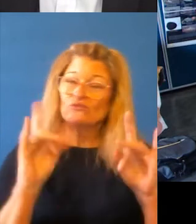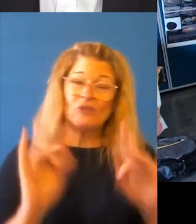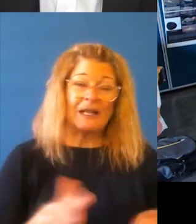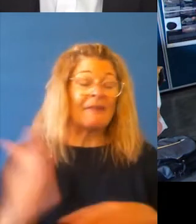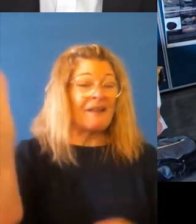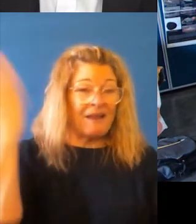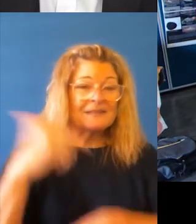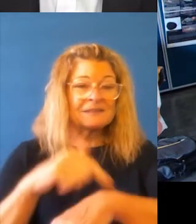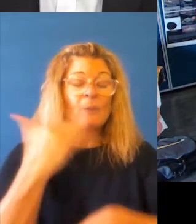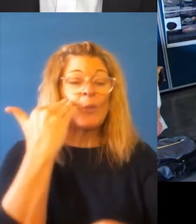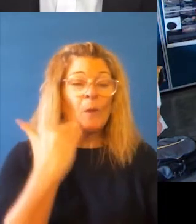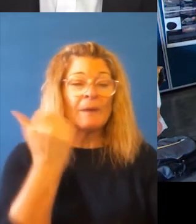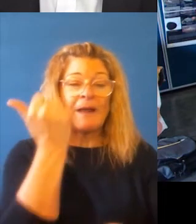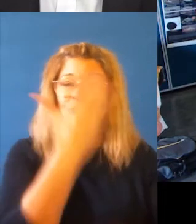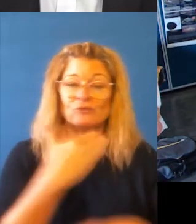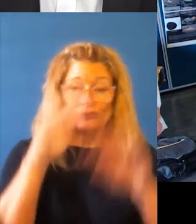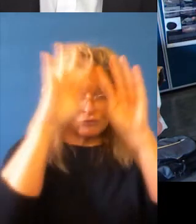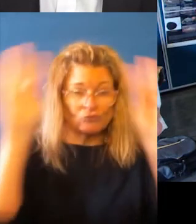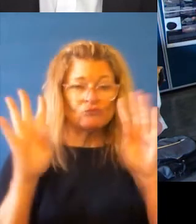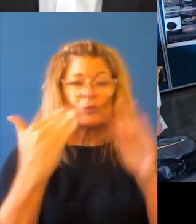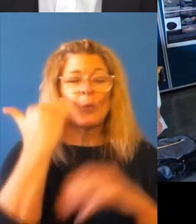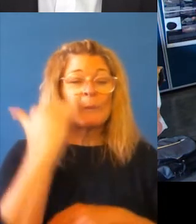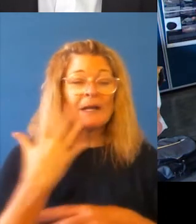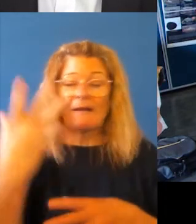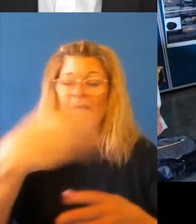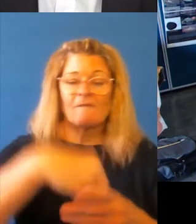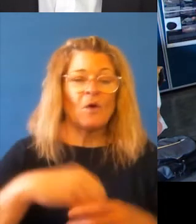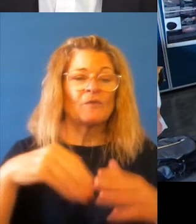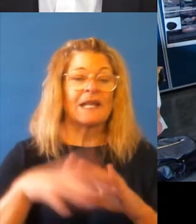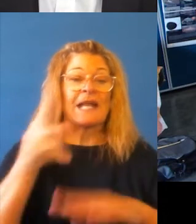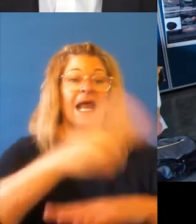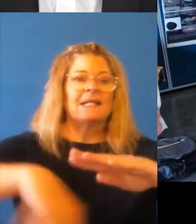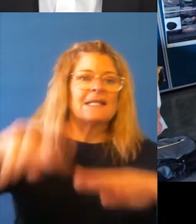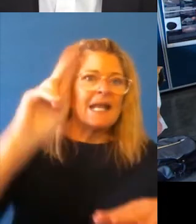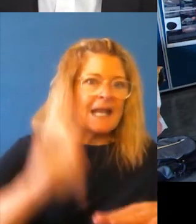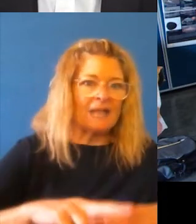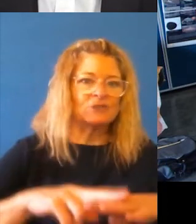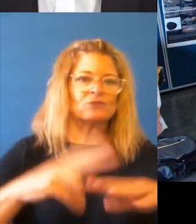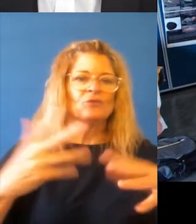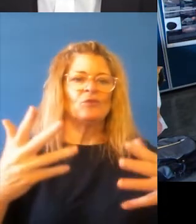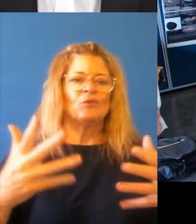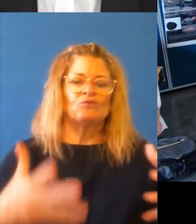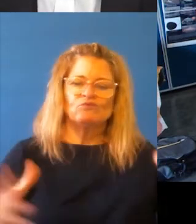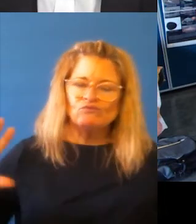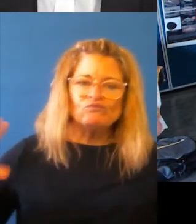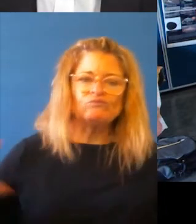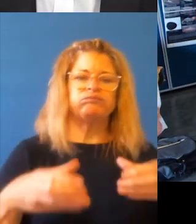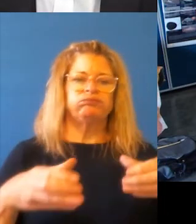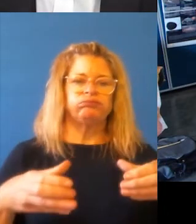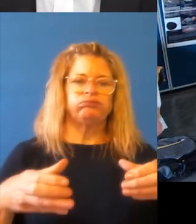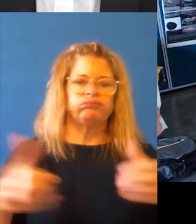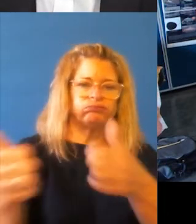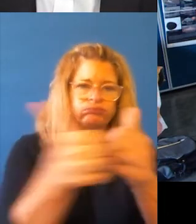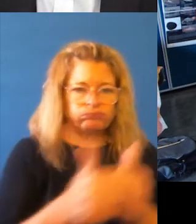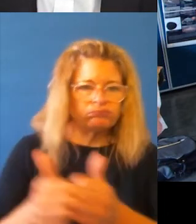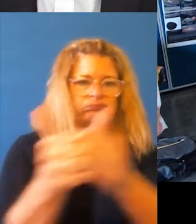time Aboriginal and Torres Strait Islander women were engaged in a national collective